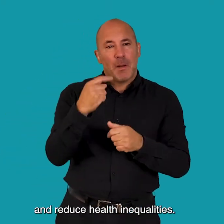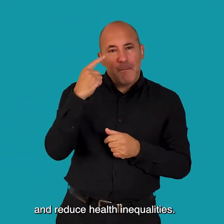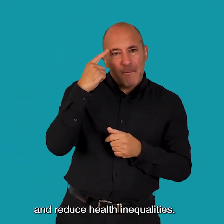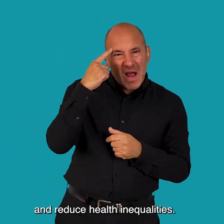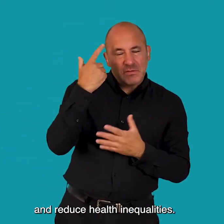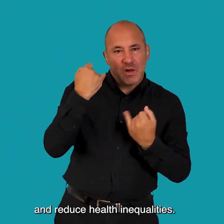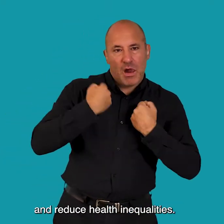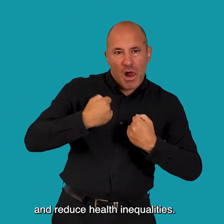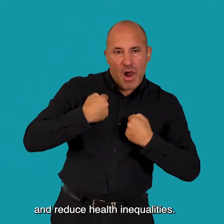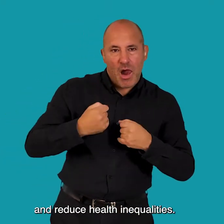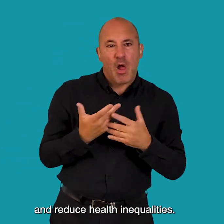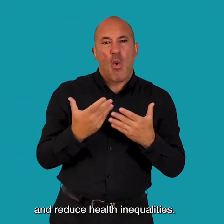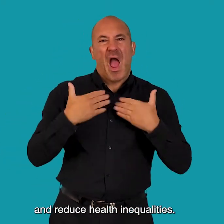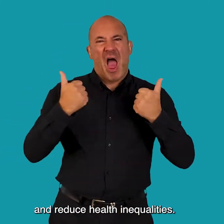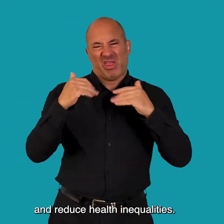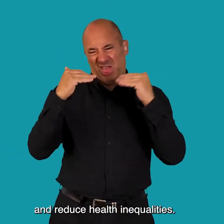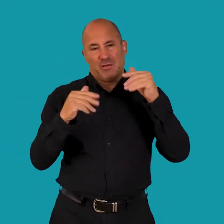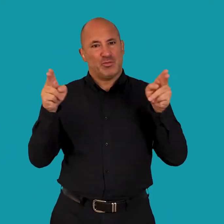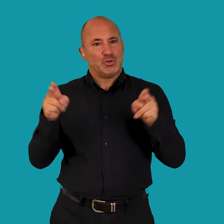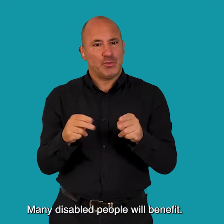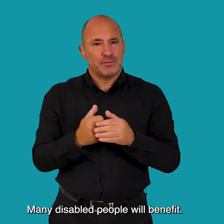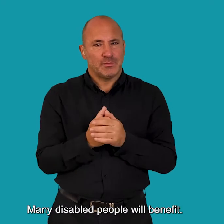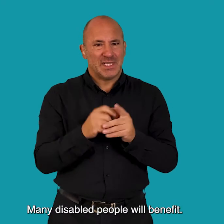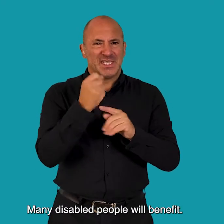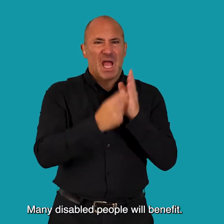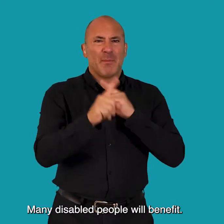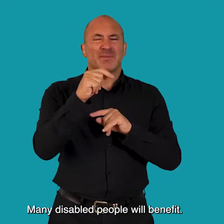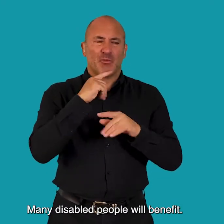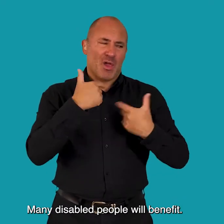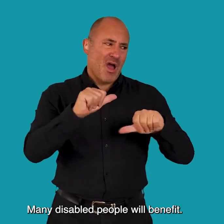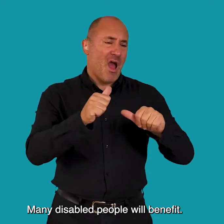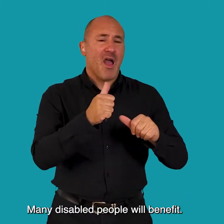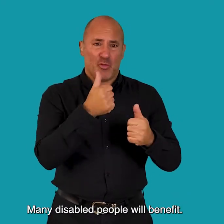and reduce health inequalities. Many disabled people will benefit.